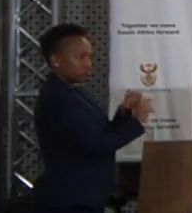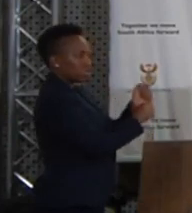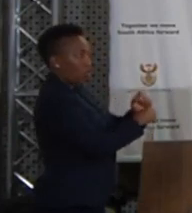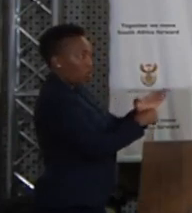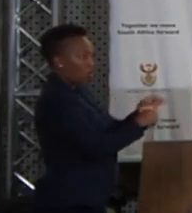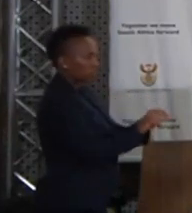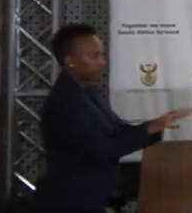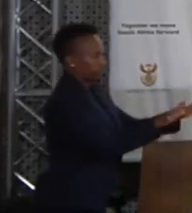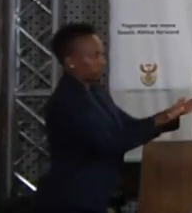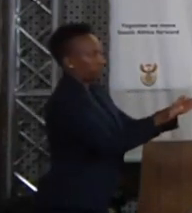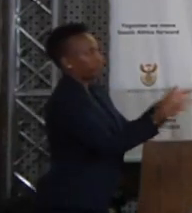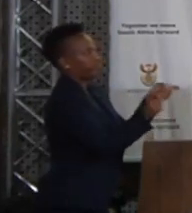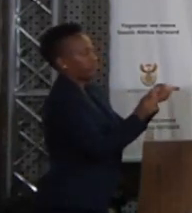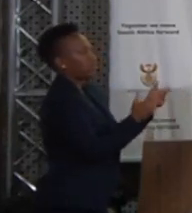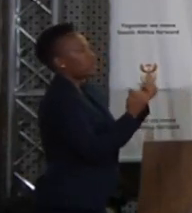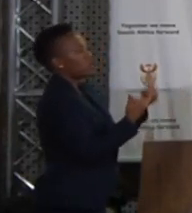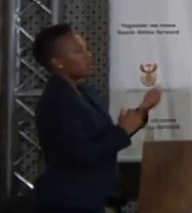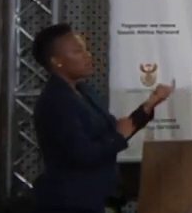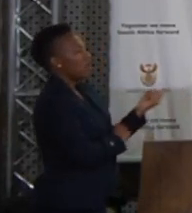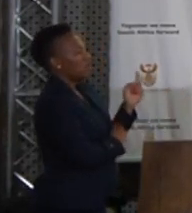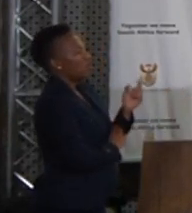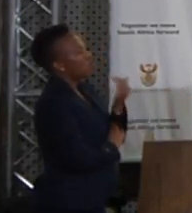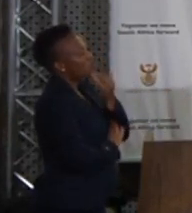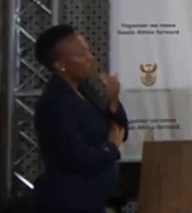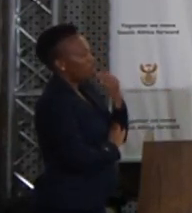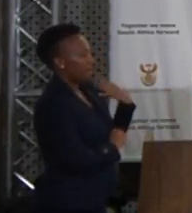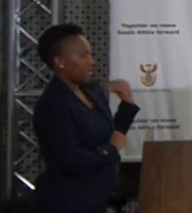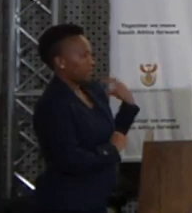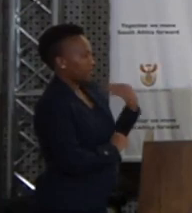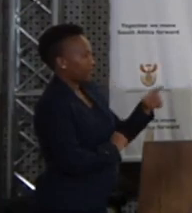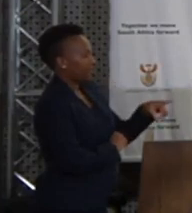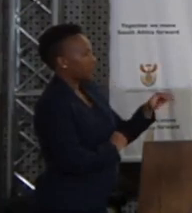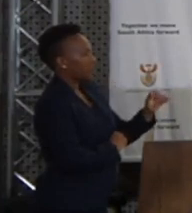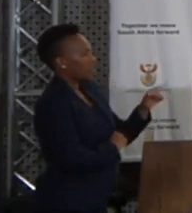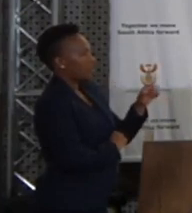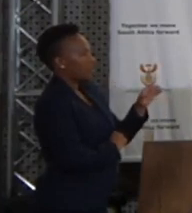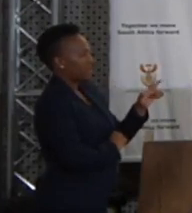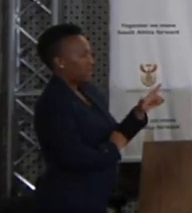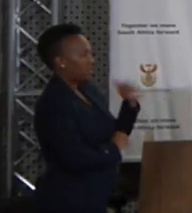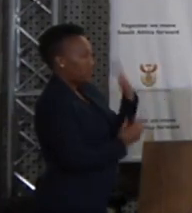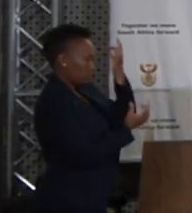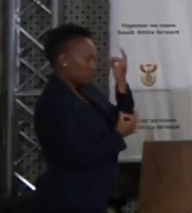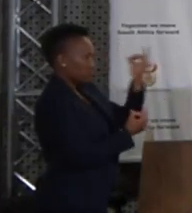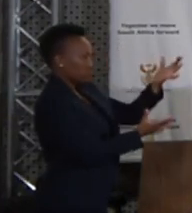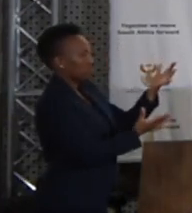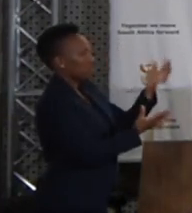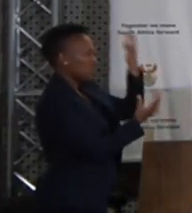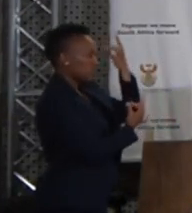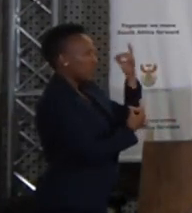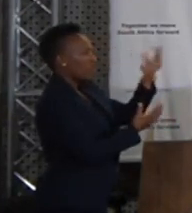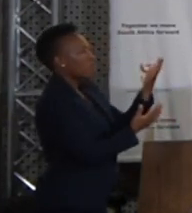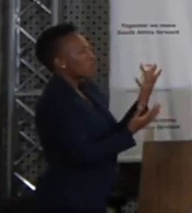coronavirus. I now call upon Minister Patel to tell us how we are